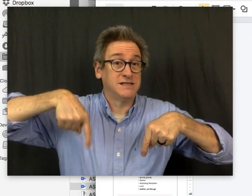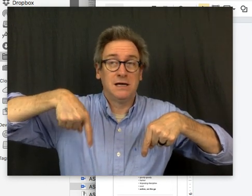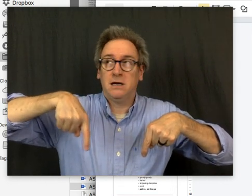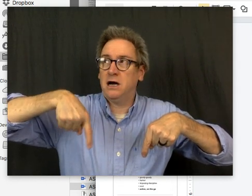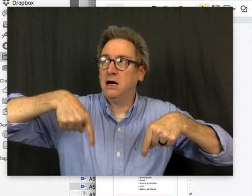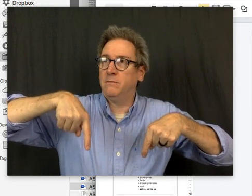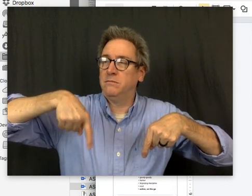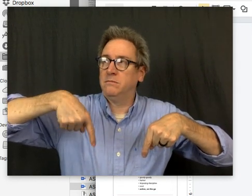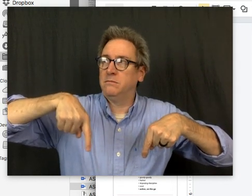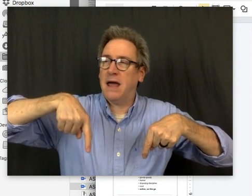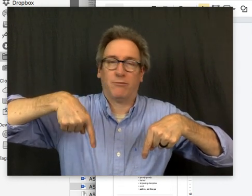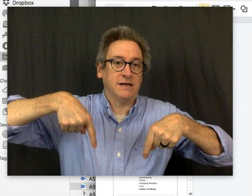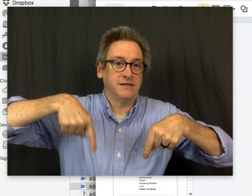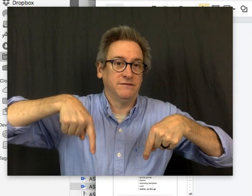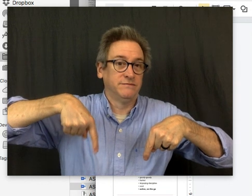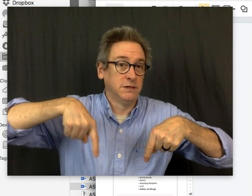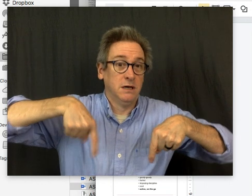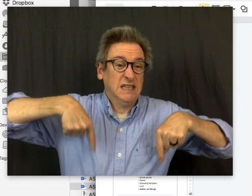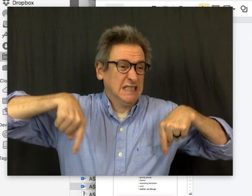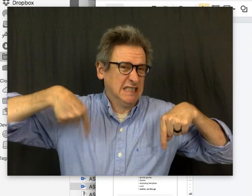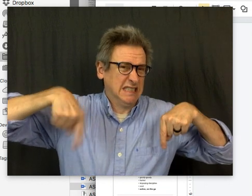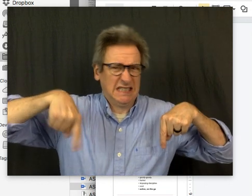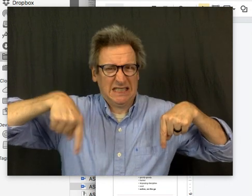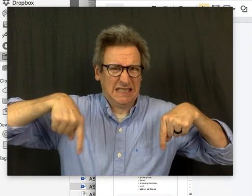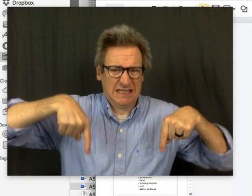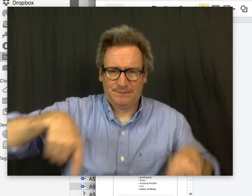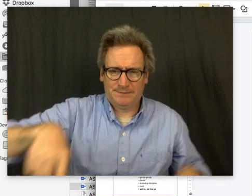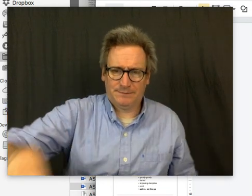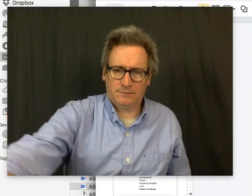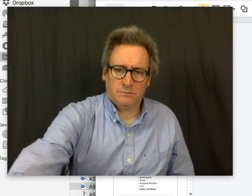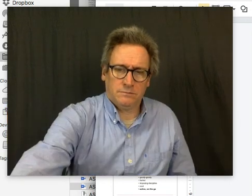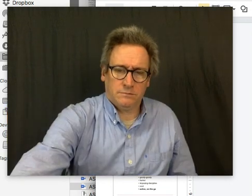nervous, apprehensive.